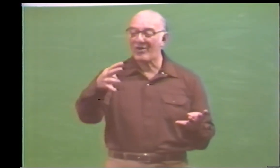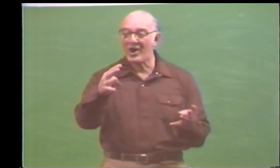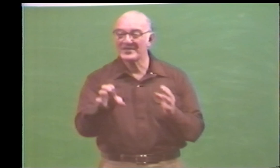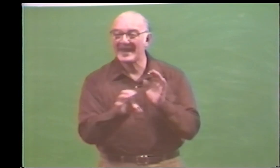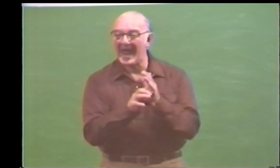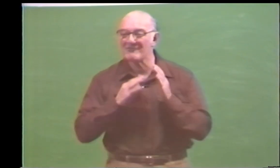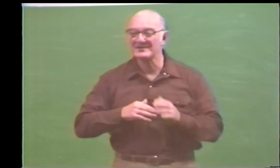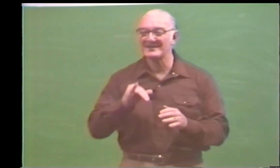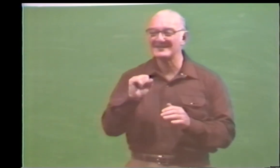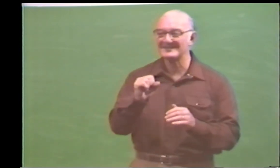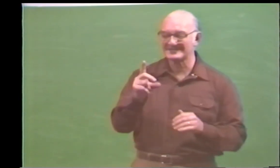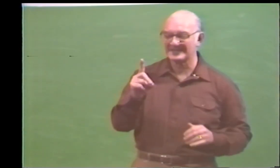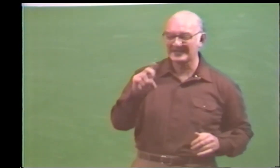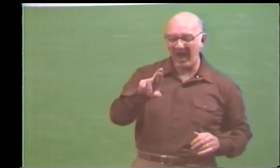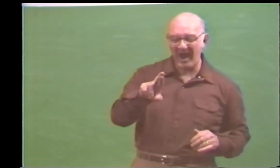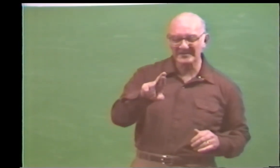Fourth character is Dr.